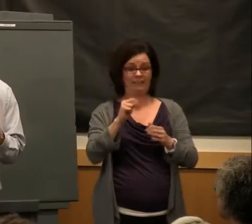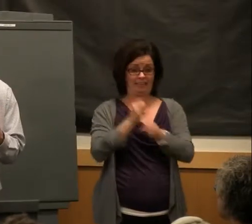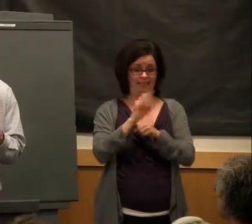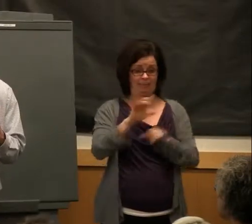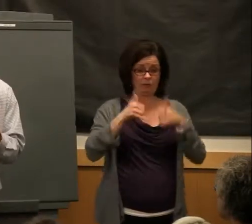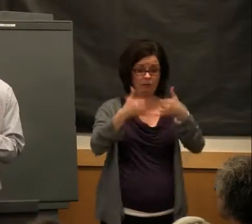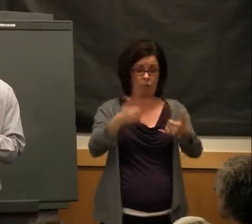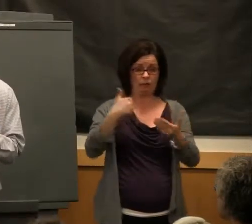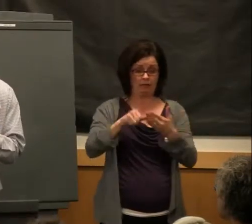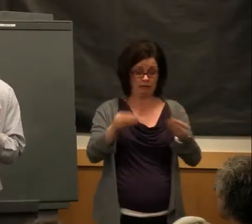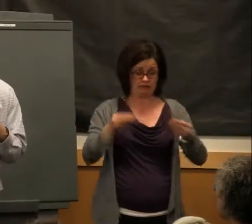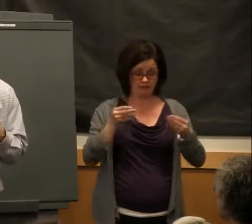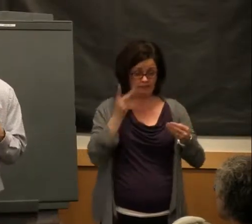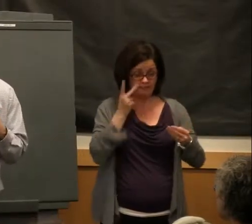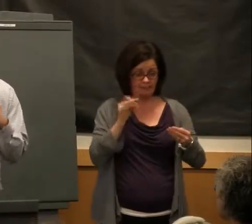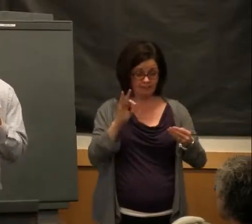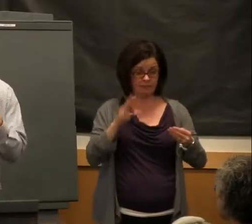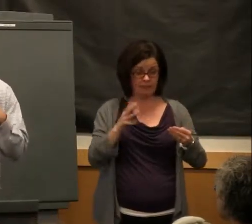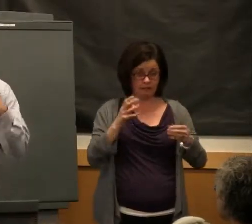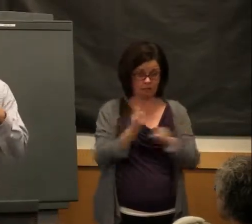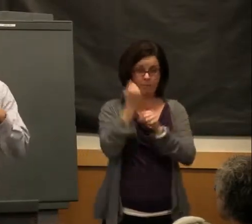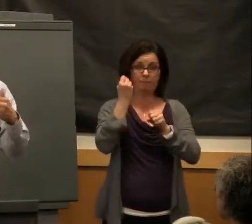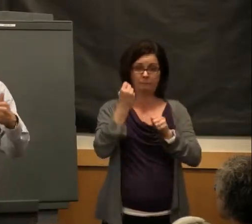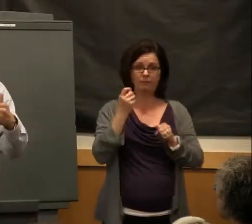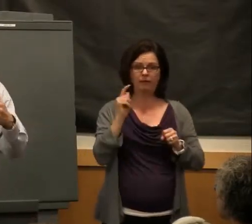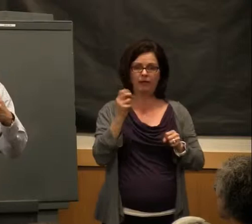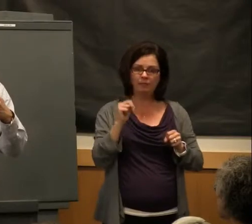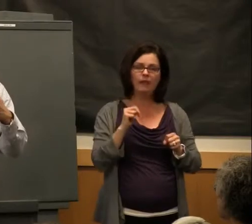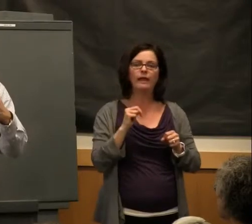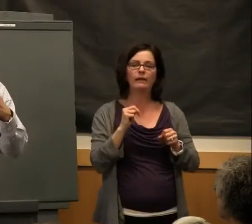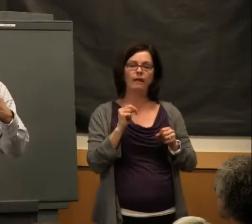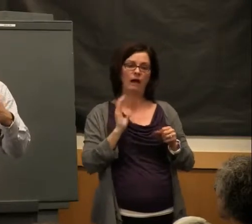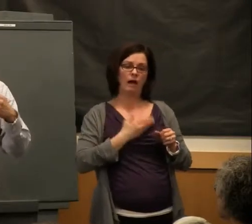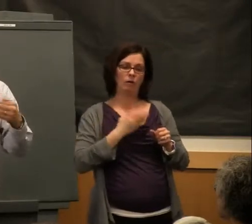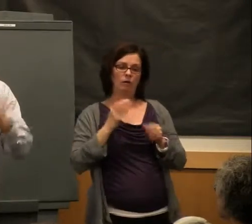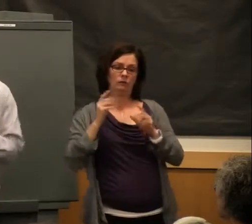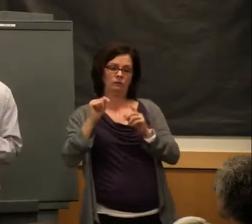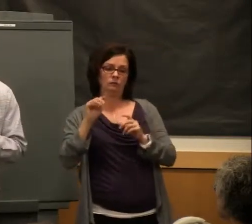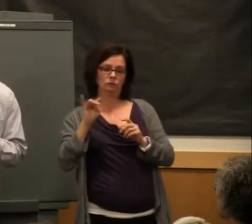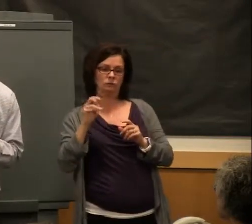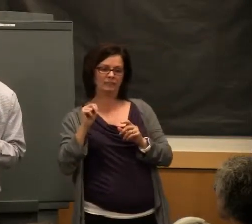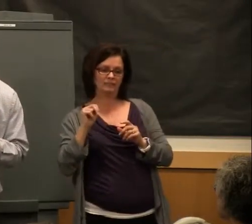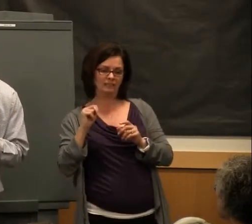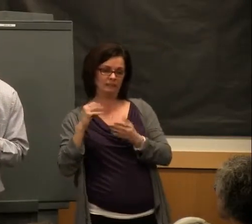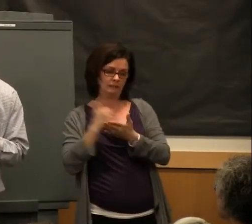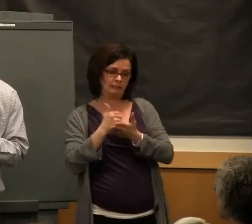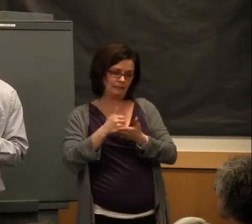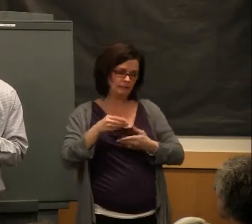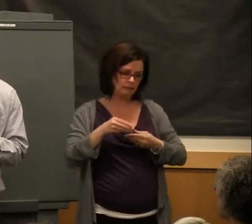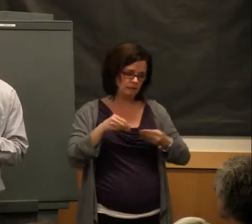if anything, and then basing our tuition assistance on that. So that's a very good question, and